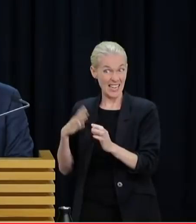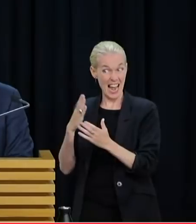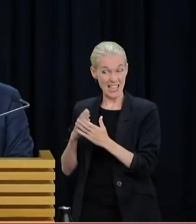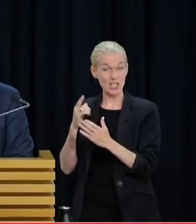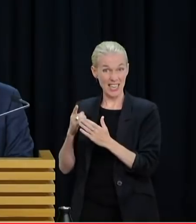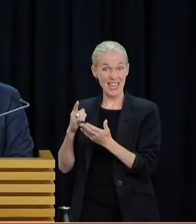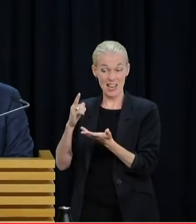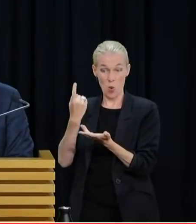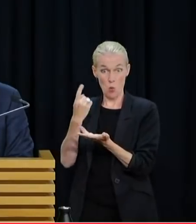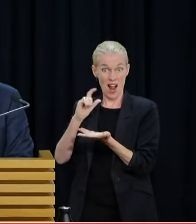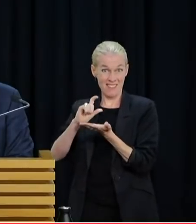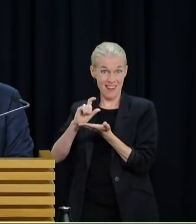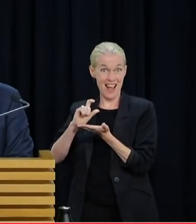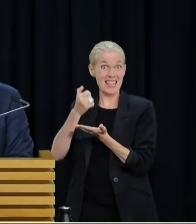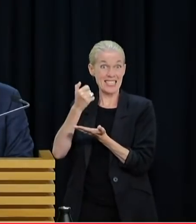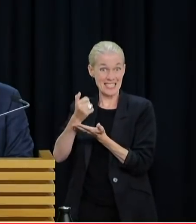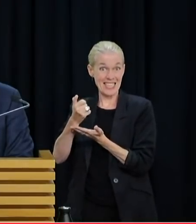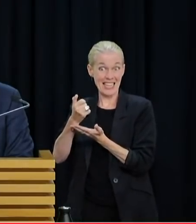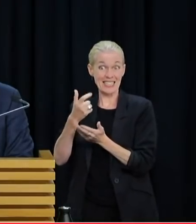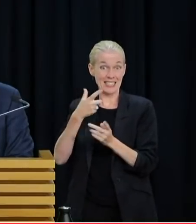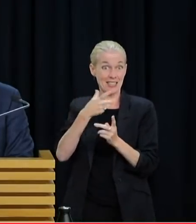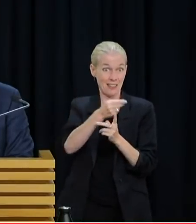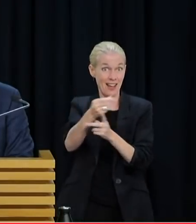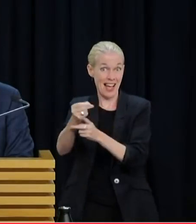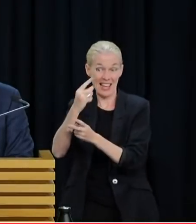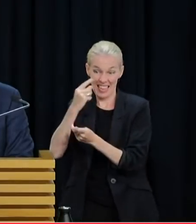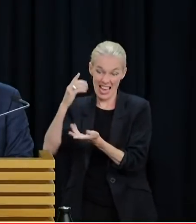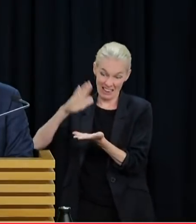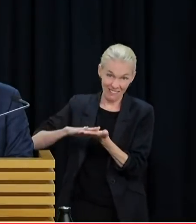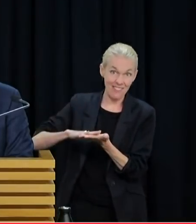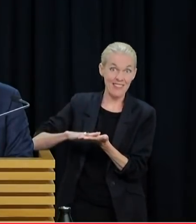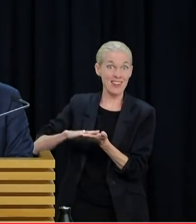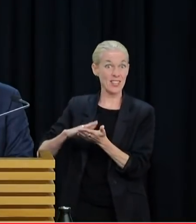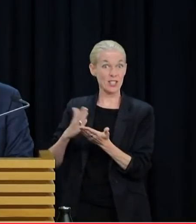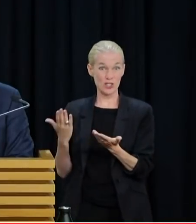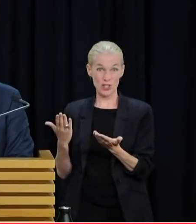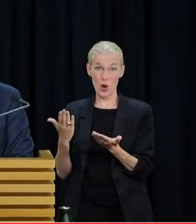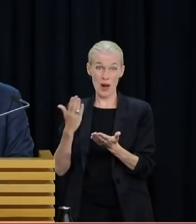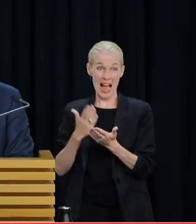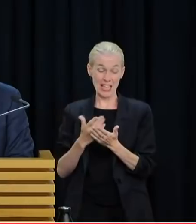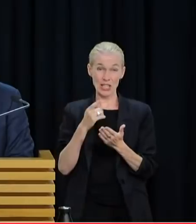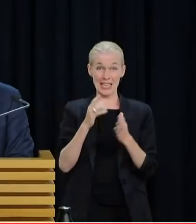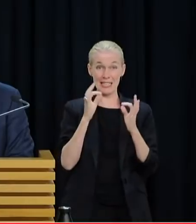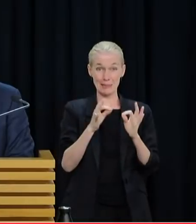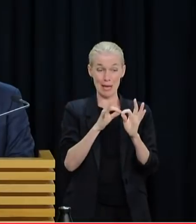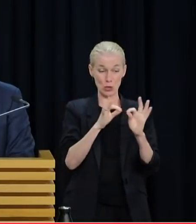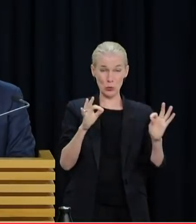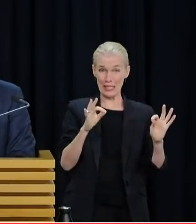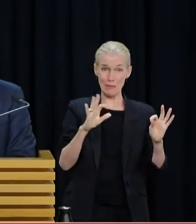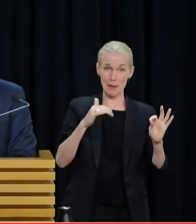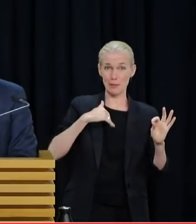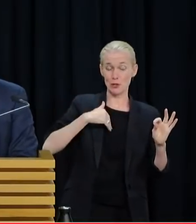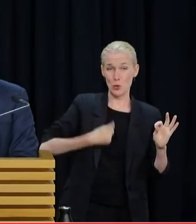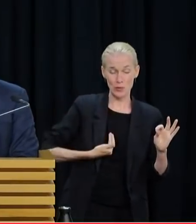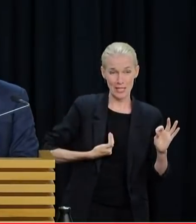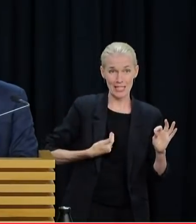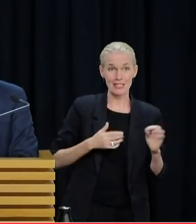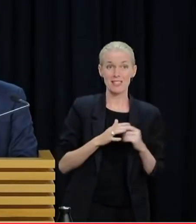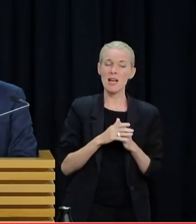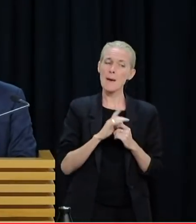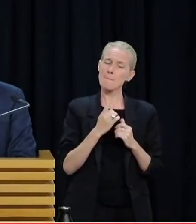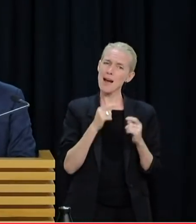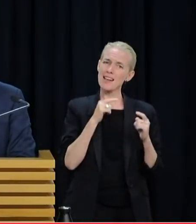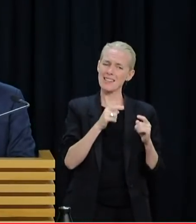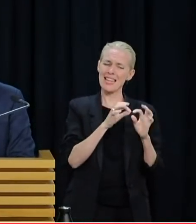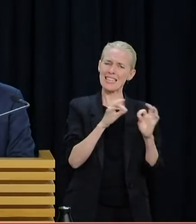are already getting 6 doses out of each vial. The low residual volume syringes and needles will make